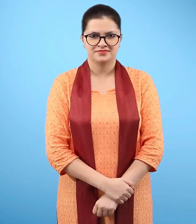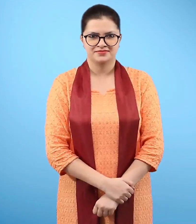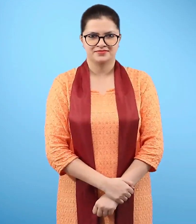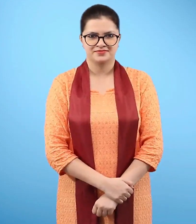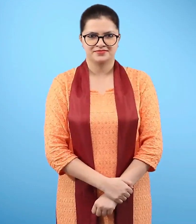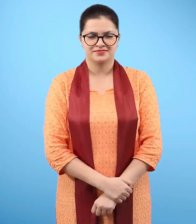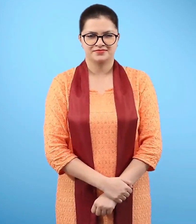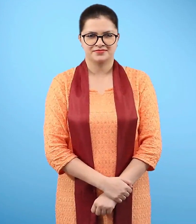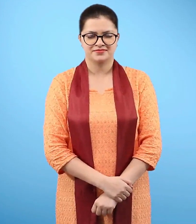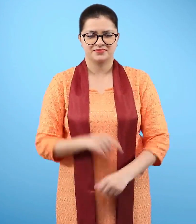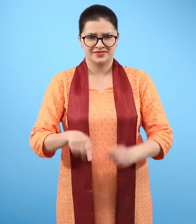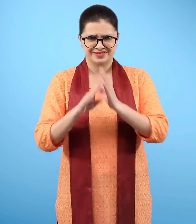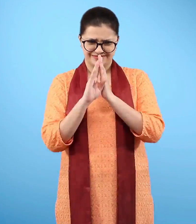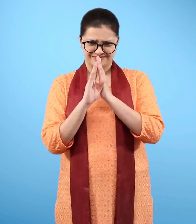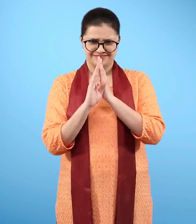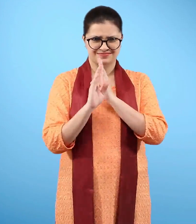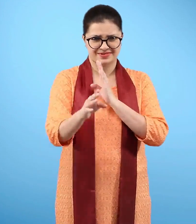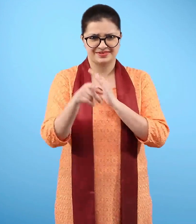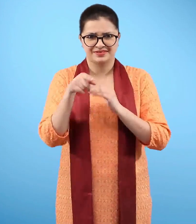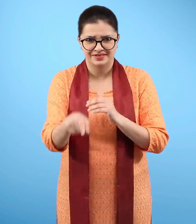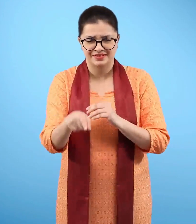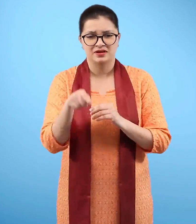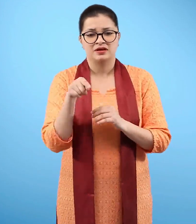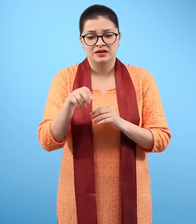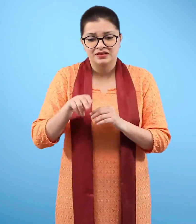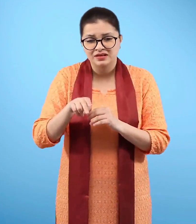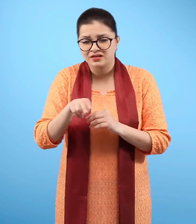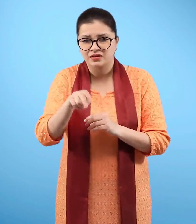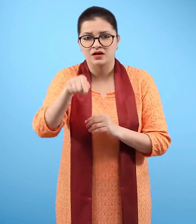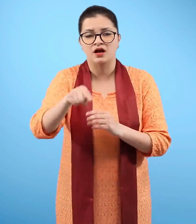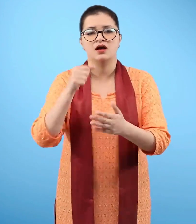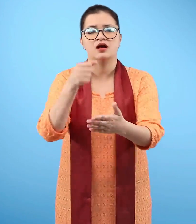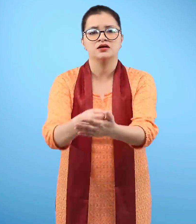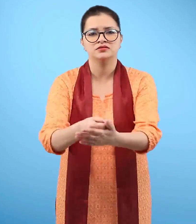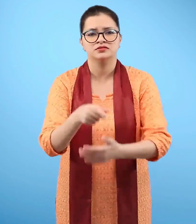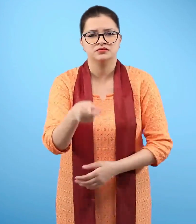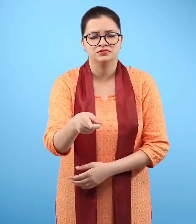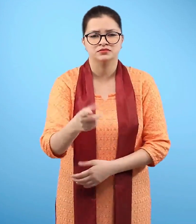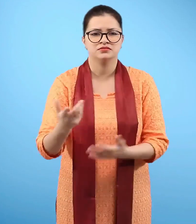messages. Walking straight from Diwan-e-Aam, we saw Rang Mahal.